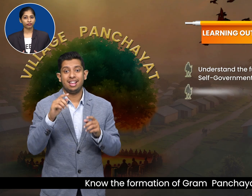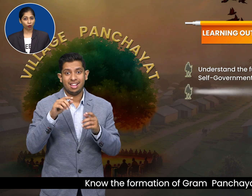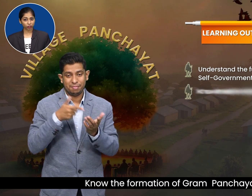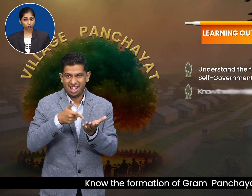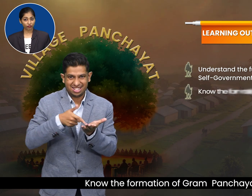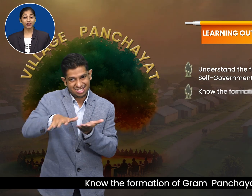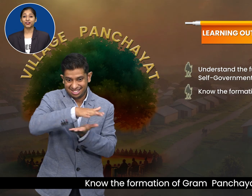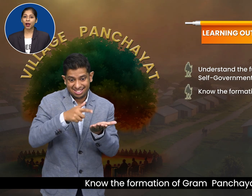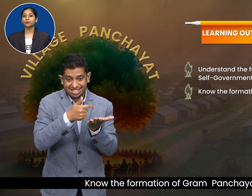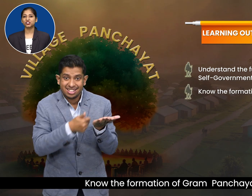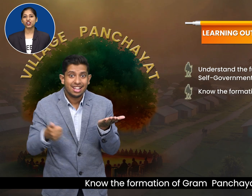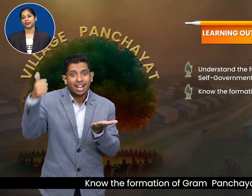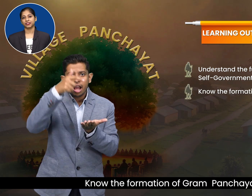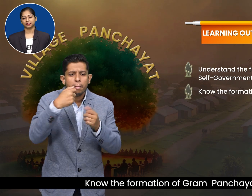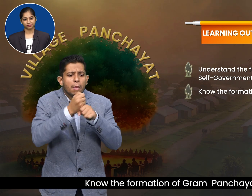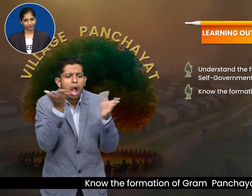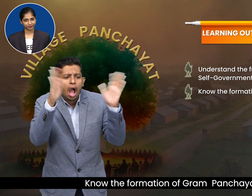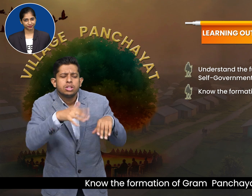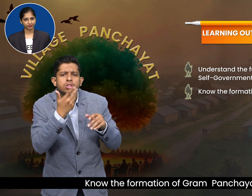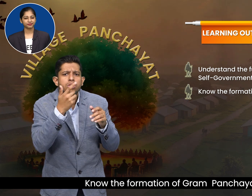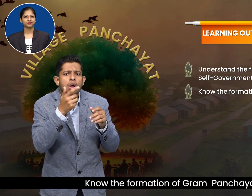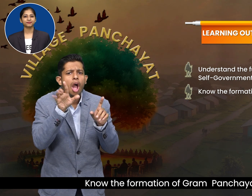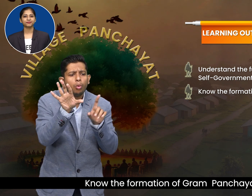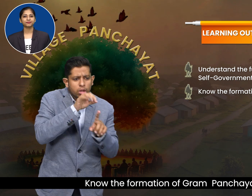Know the formation of Gram Panchayat.